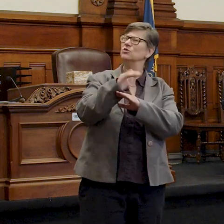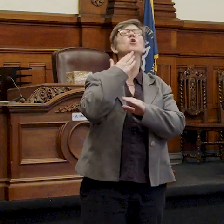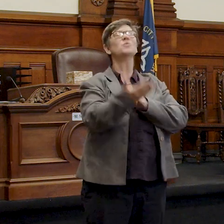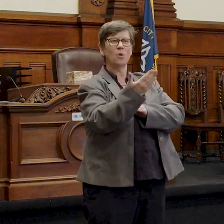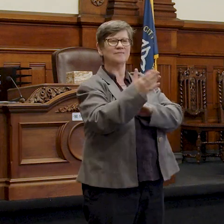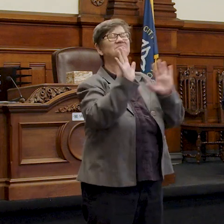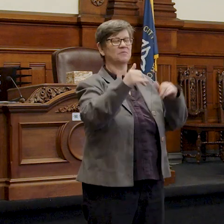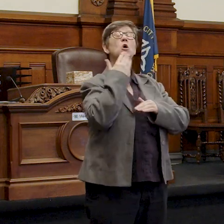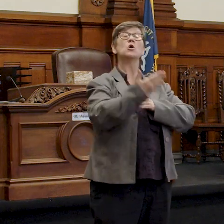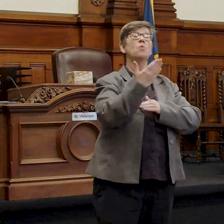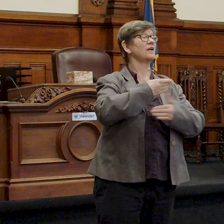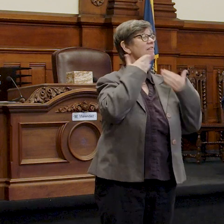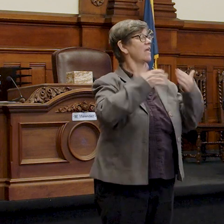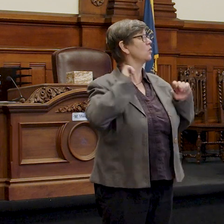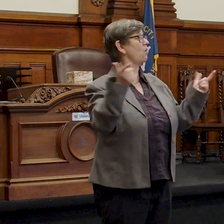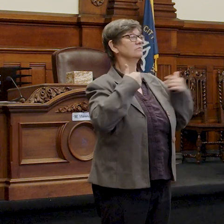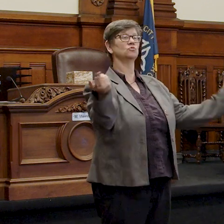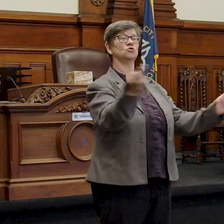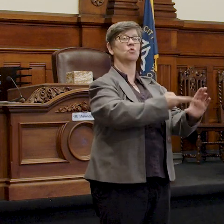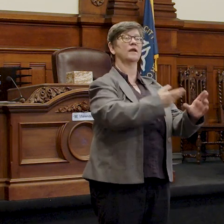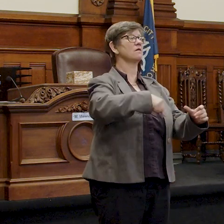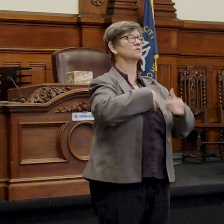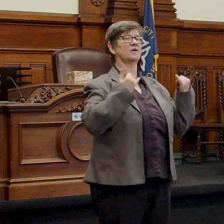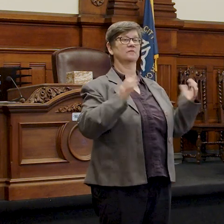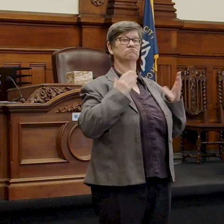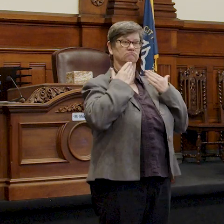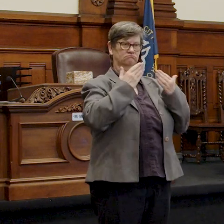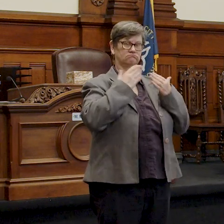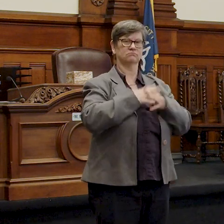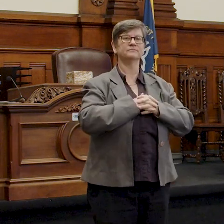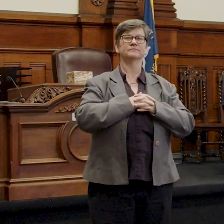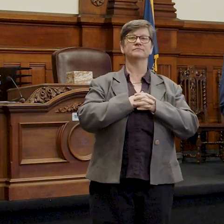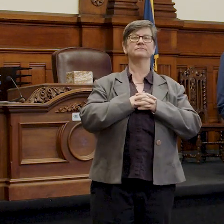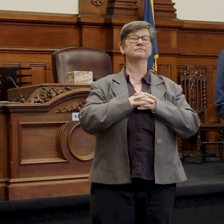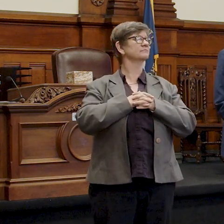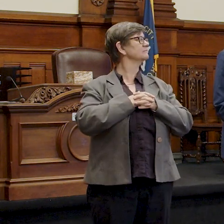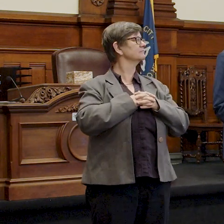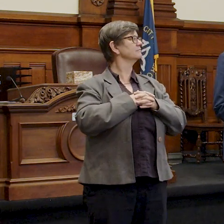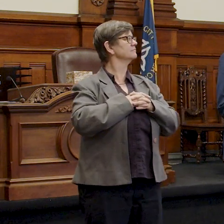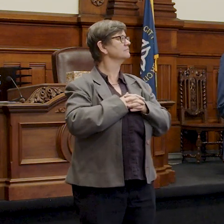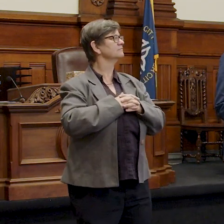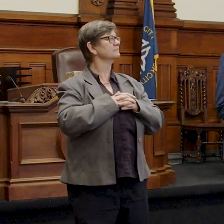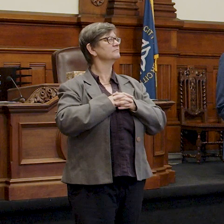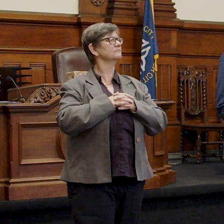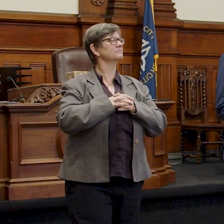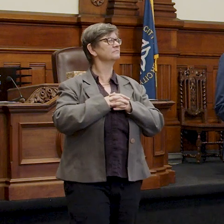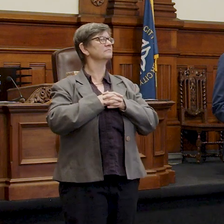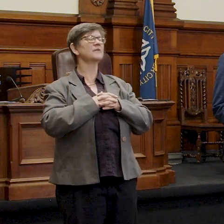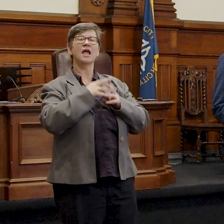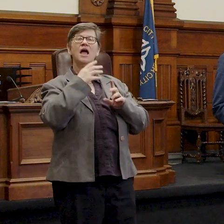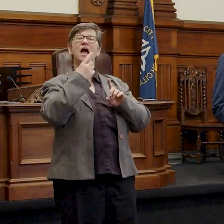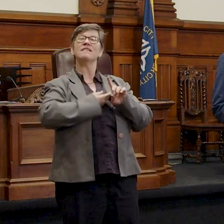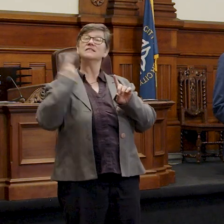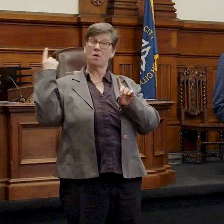Good morning, and thank you all for joining us today. During my first State of the City address last month, I said